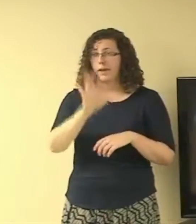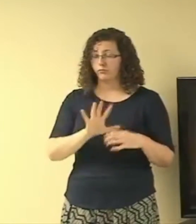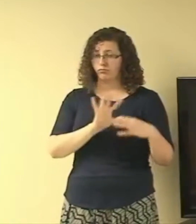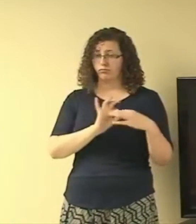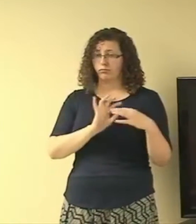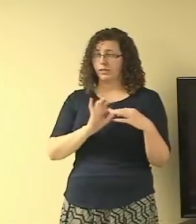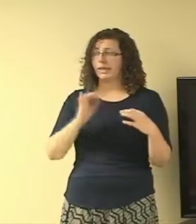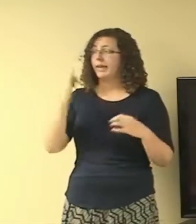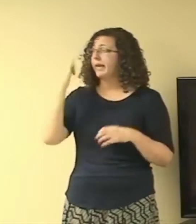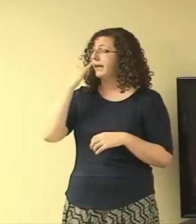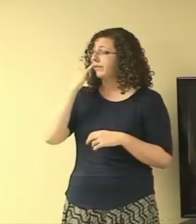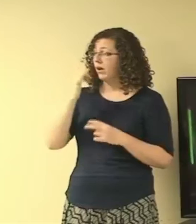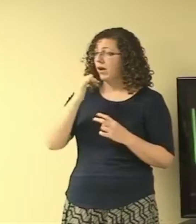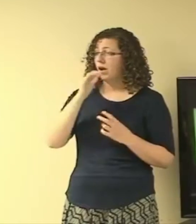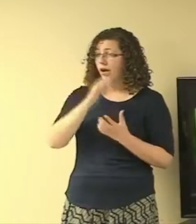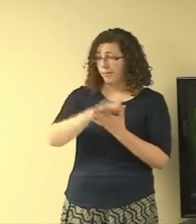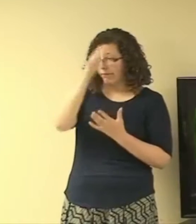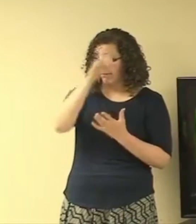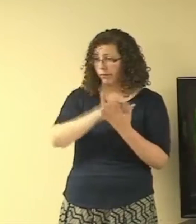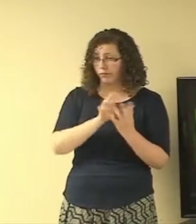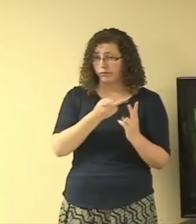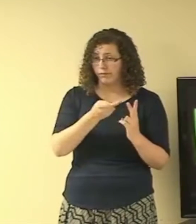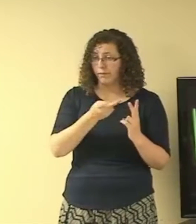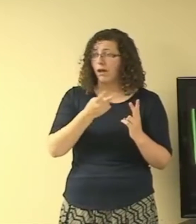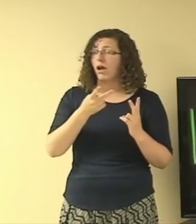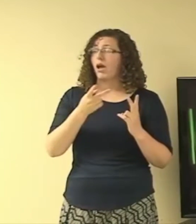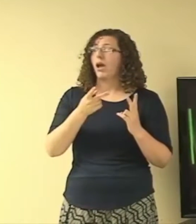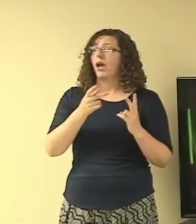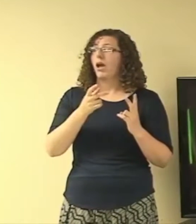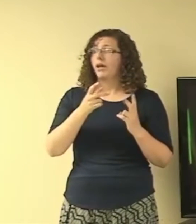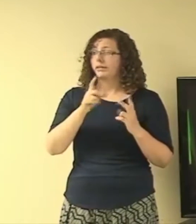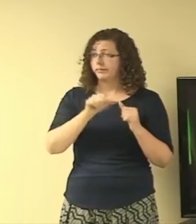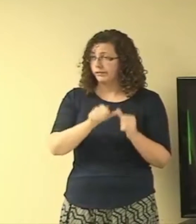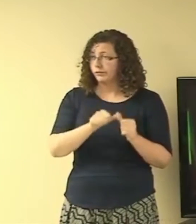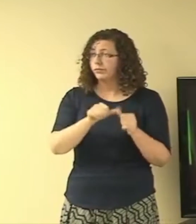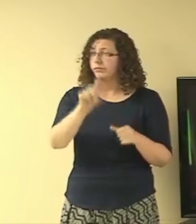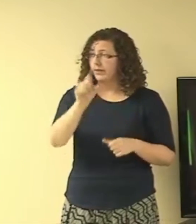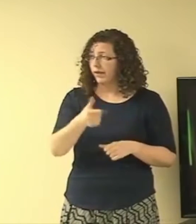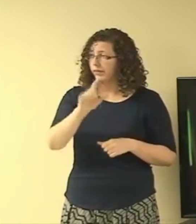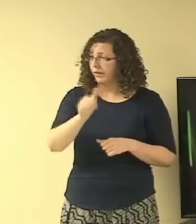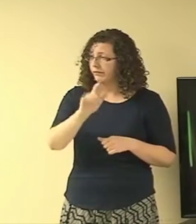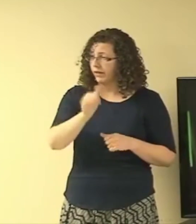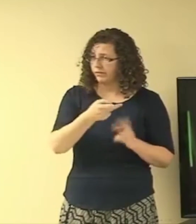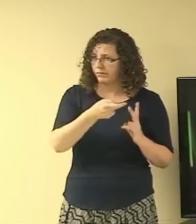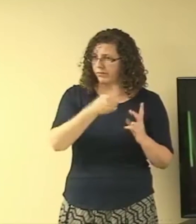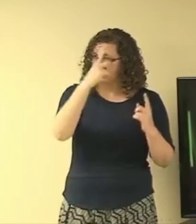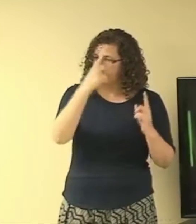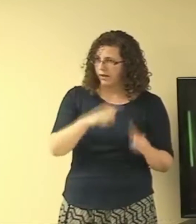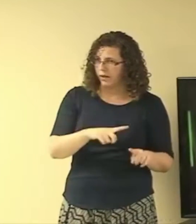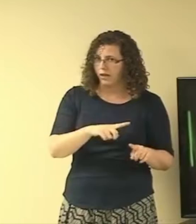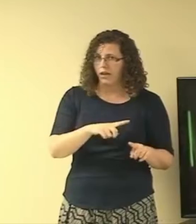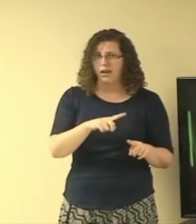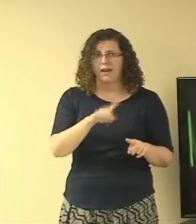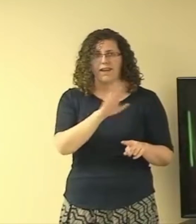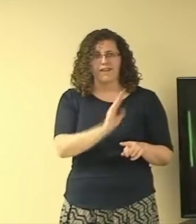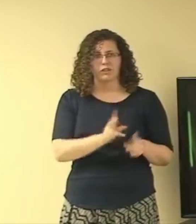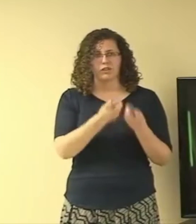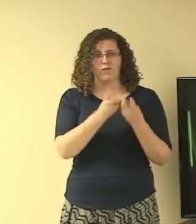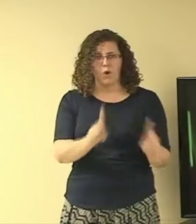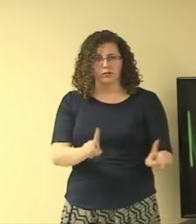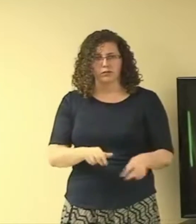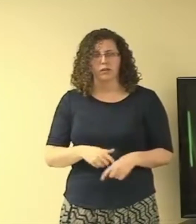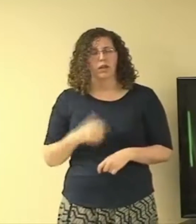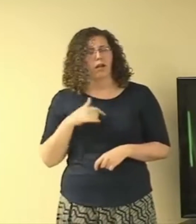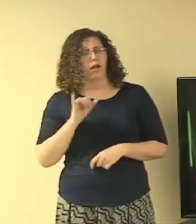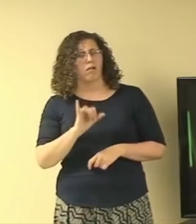were in agreement on tithing that had been tithing over an extended period of time get a divorce. And I went, well, that's weird. Are you saying that's